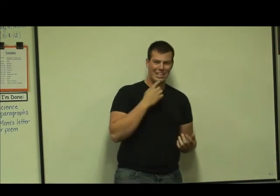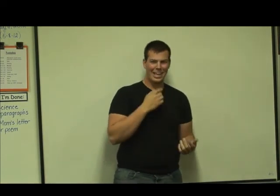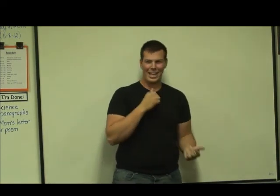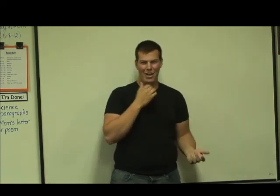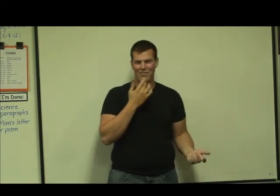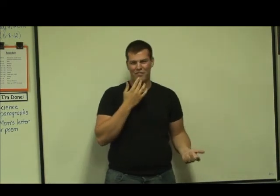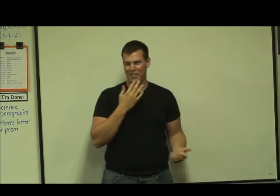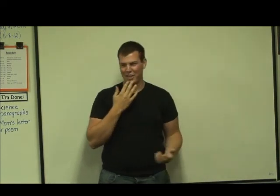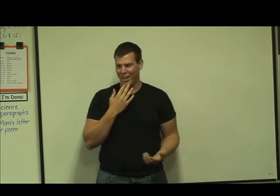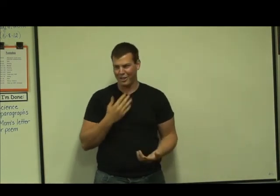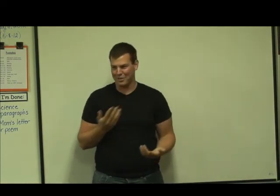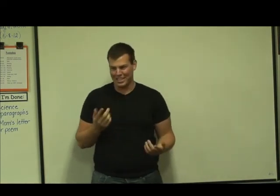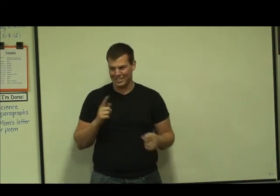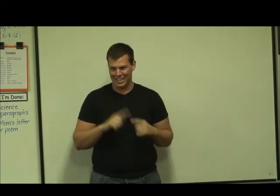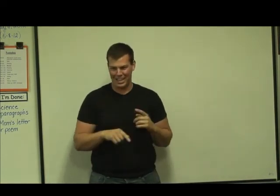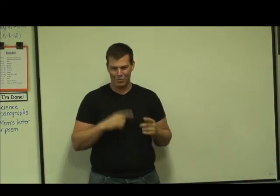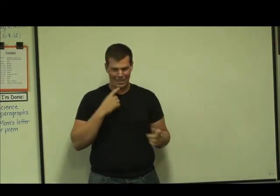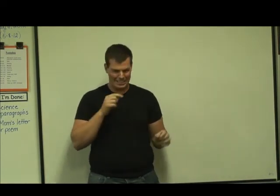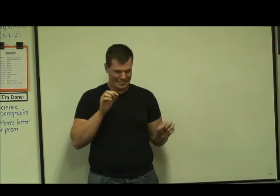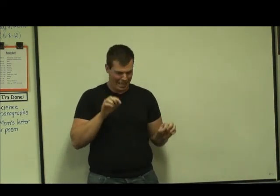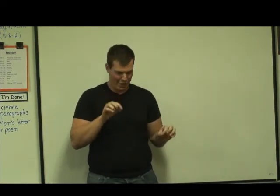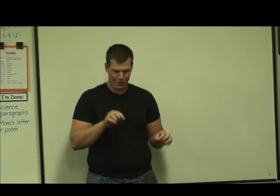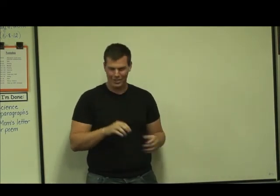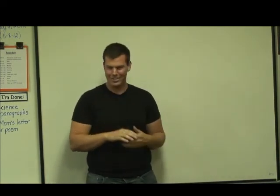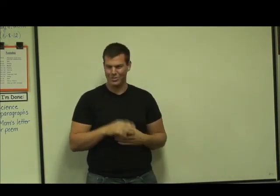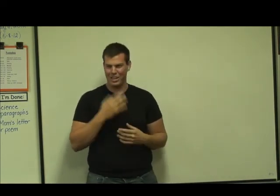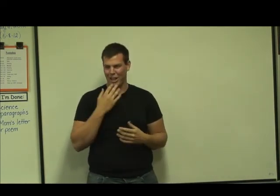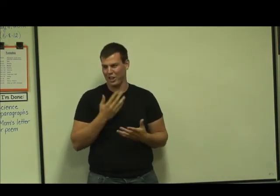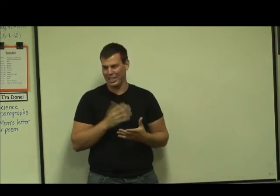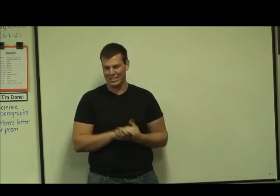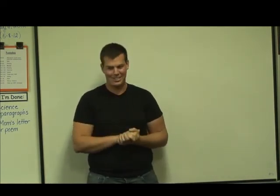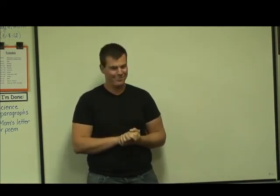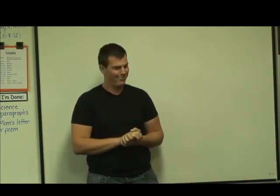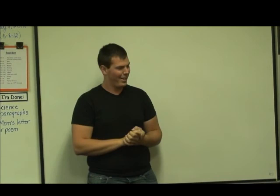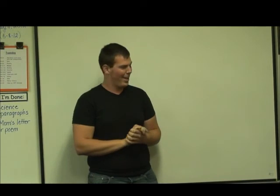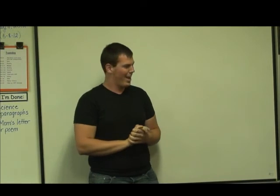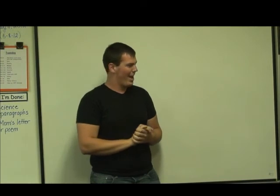they have a paper color because they can't really tell what color it is.